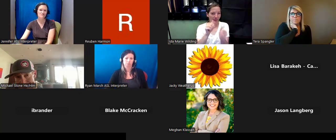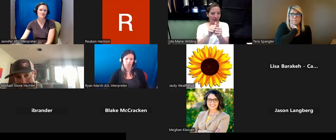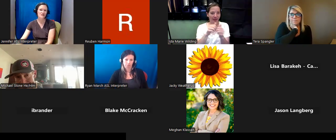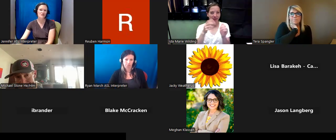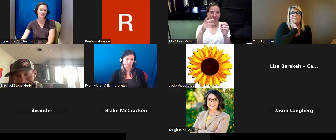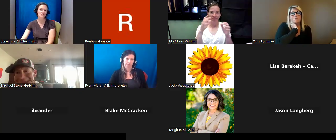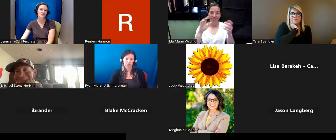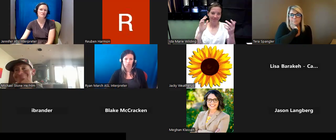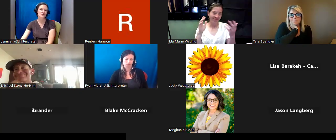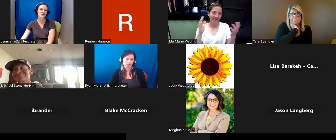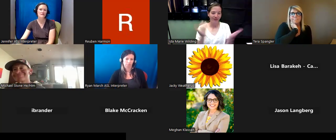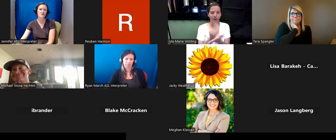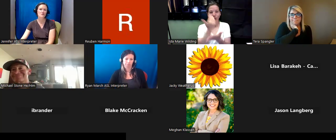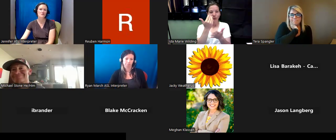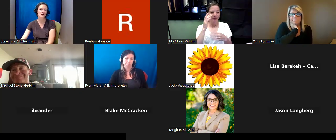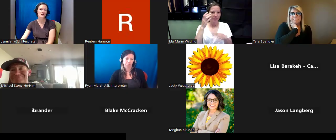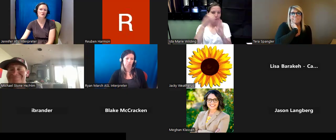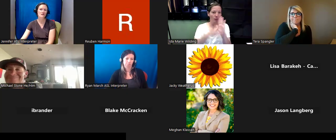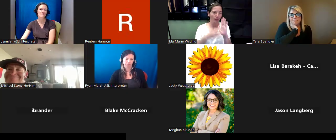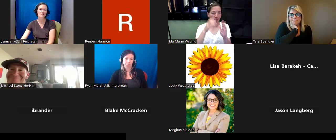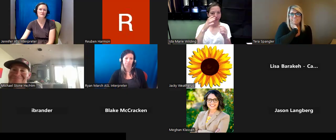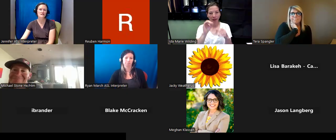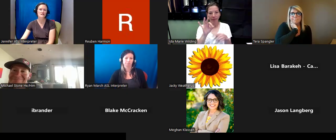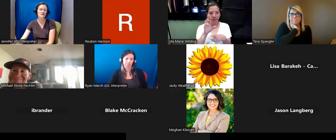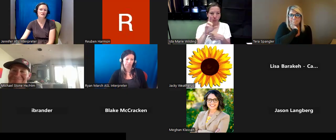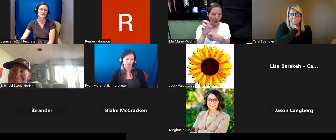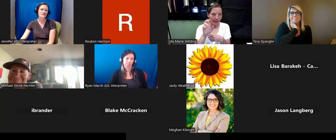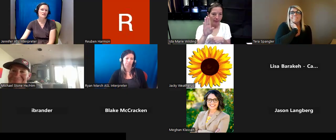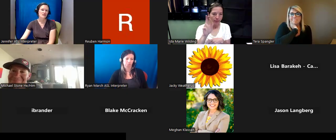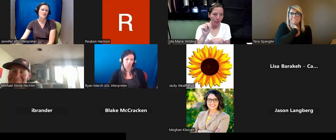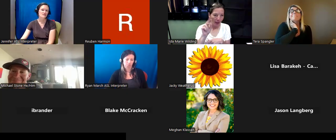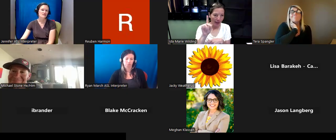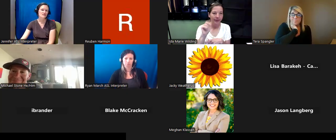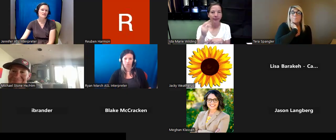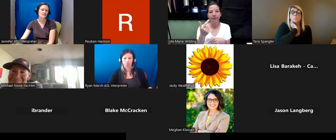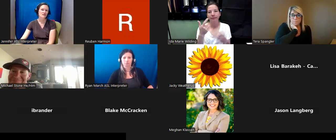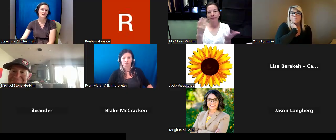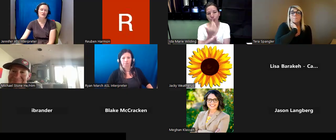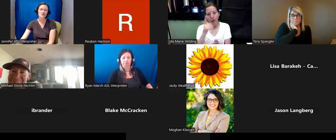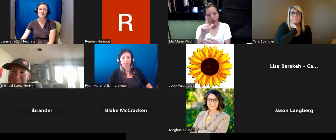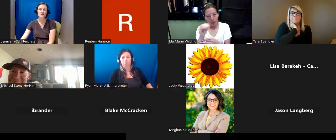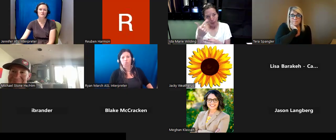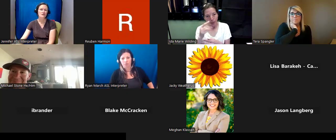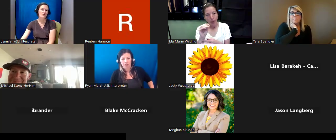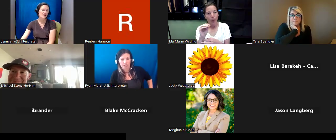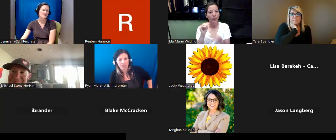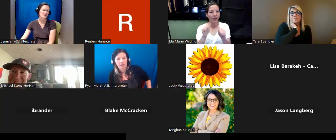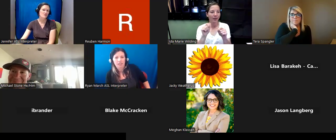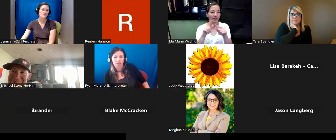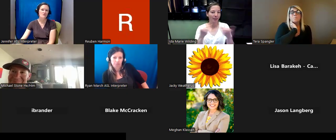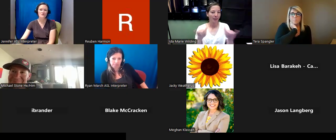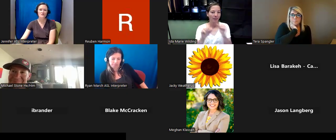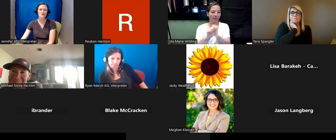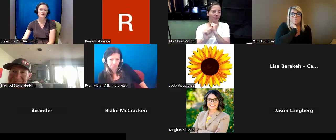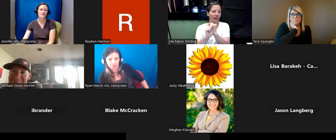just, you know, share with the community, our involvement and say, this is our new chapter of rebranding,